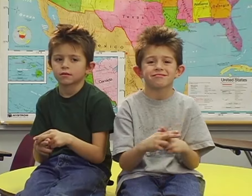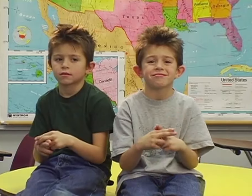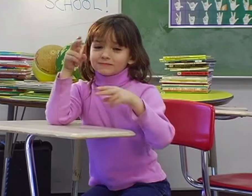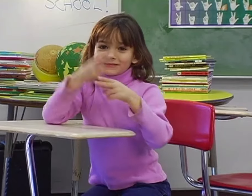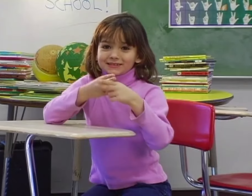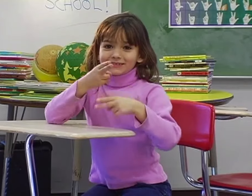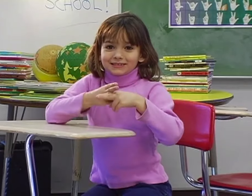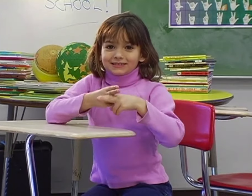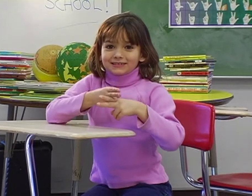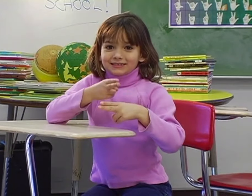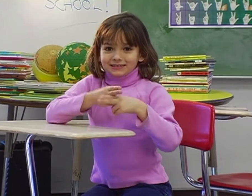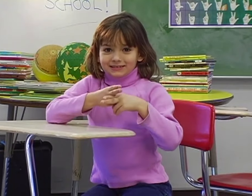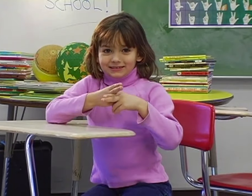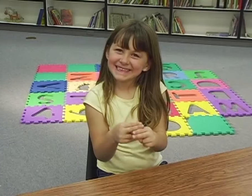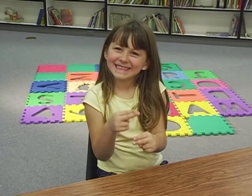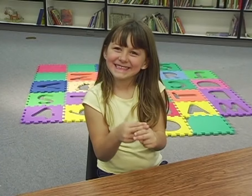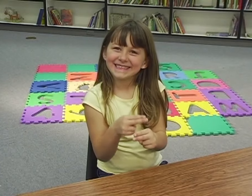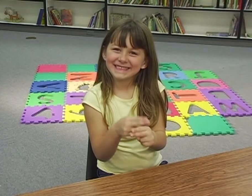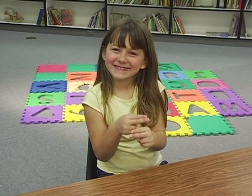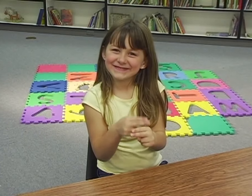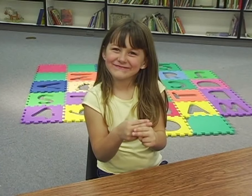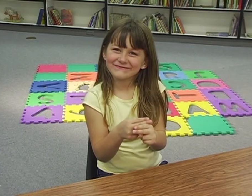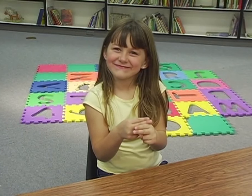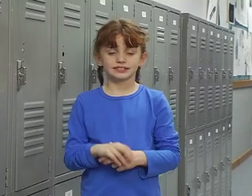Name. Two fingers on two fingers.